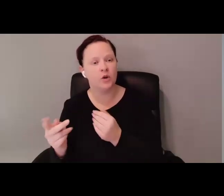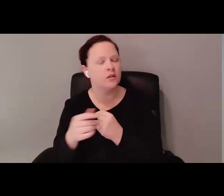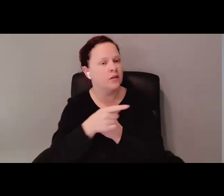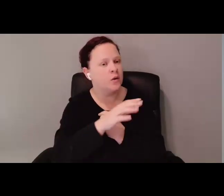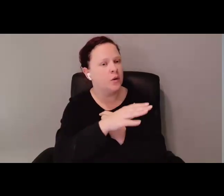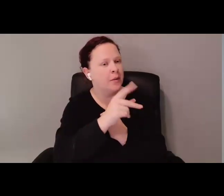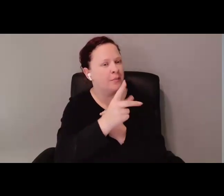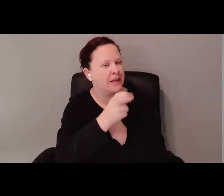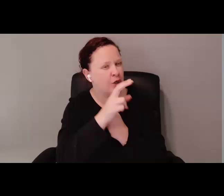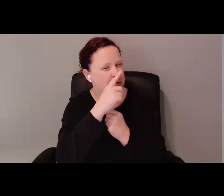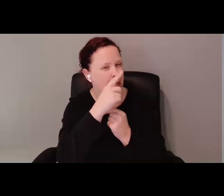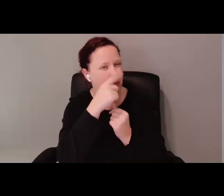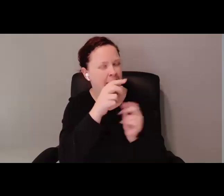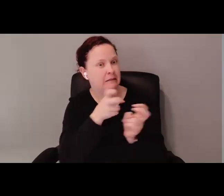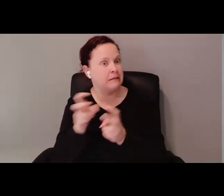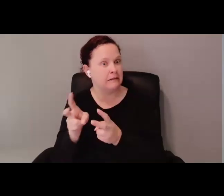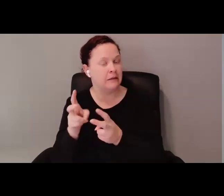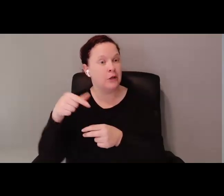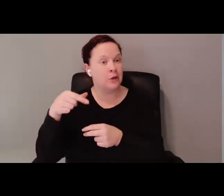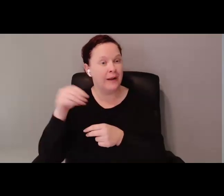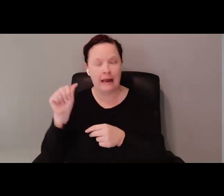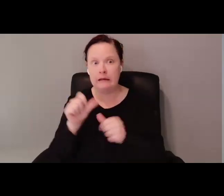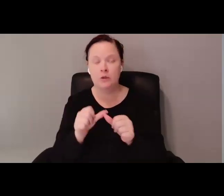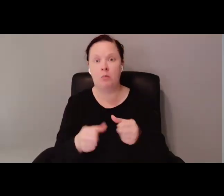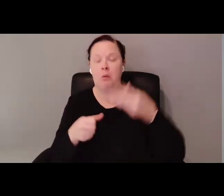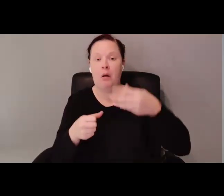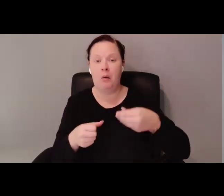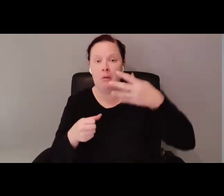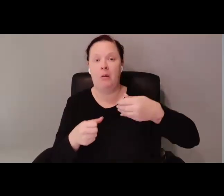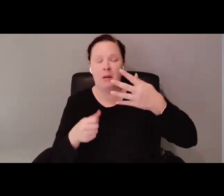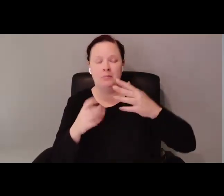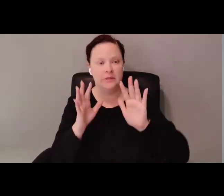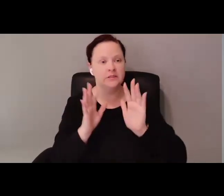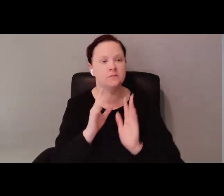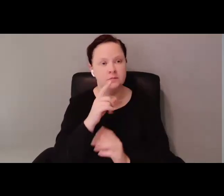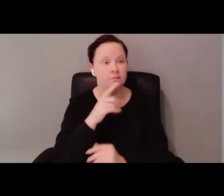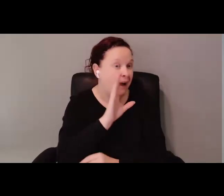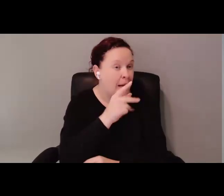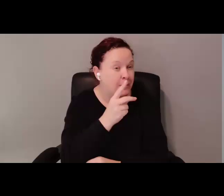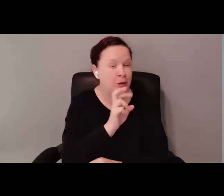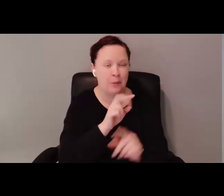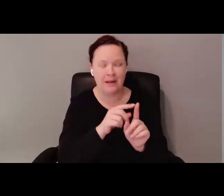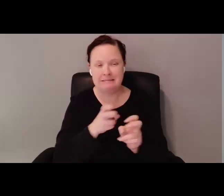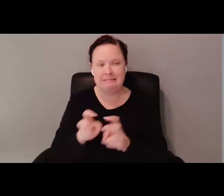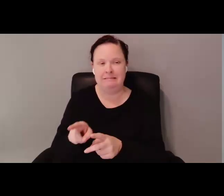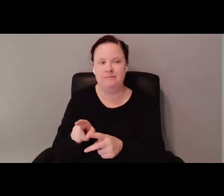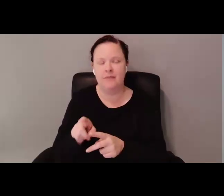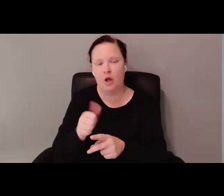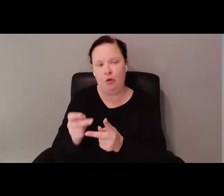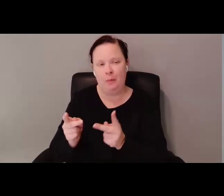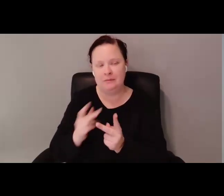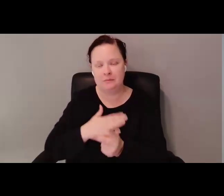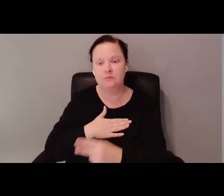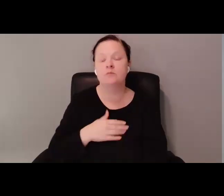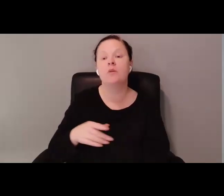the Q&A, please? Because they keep popping up on my screen. But hi, Peter. So fear of failure